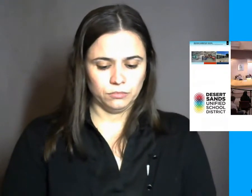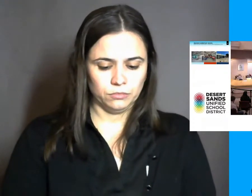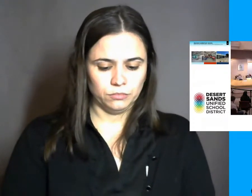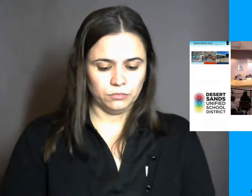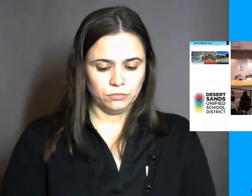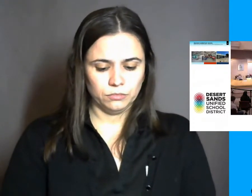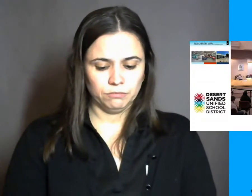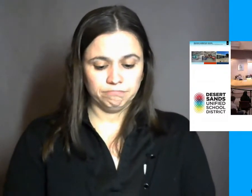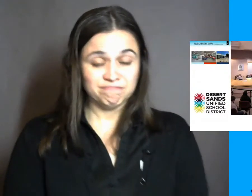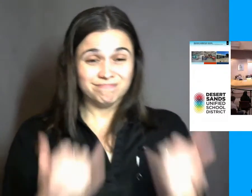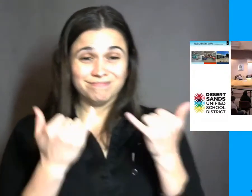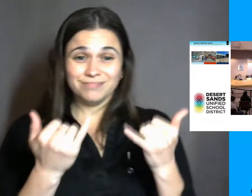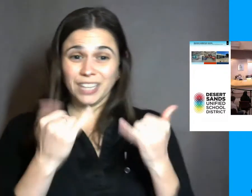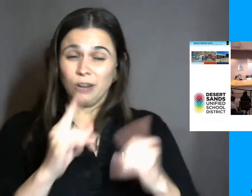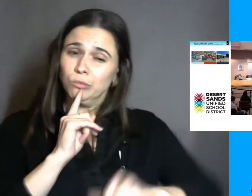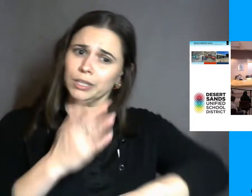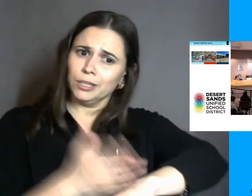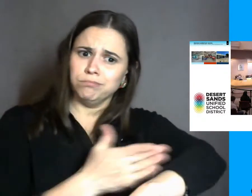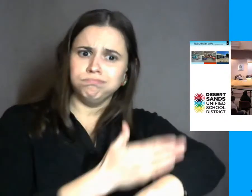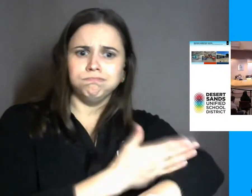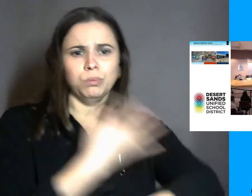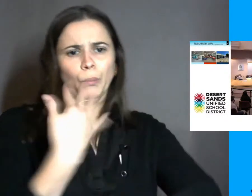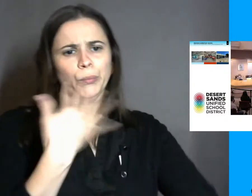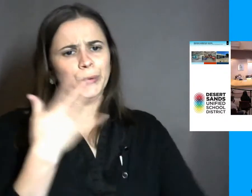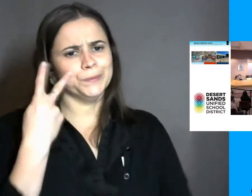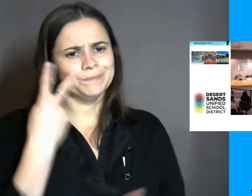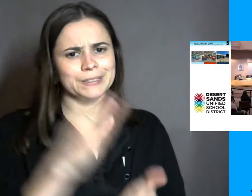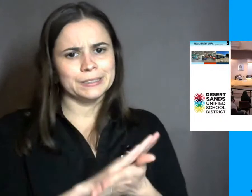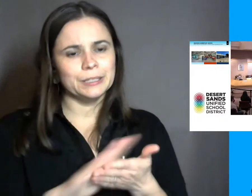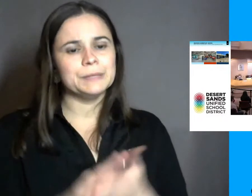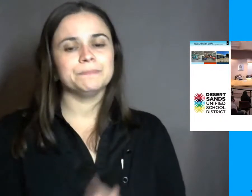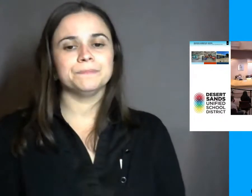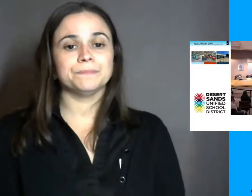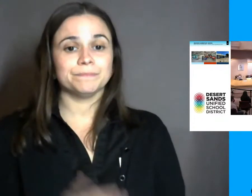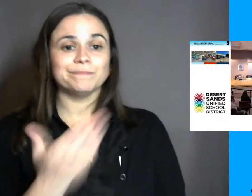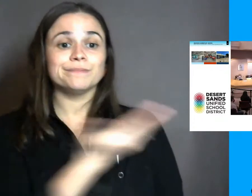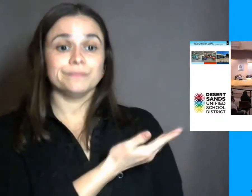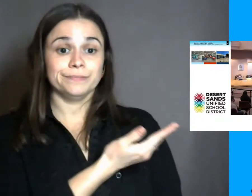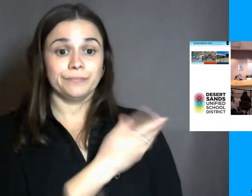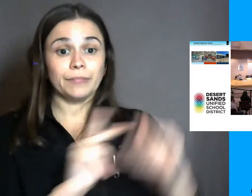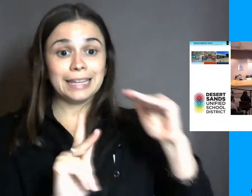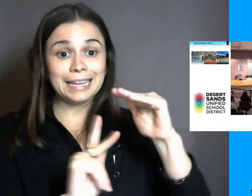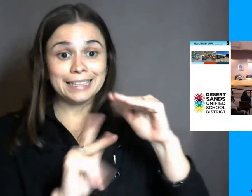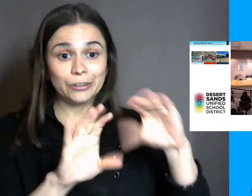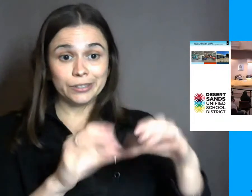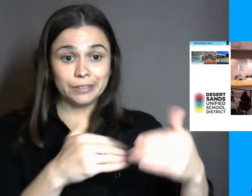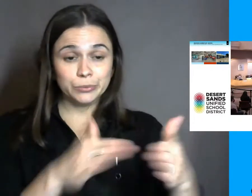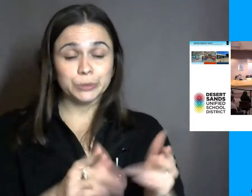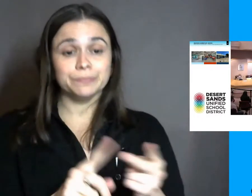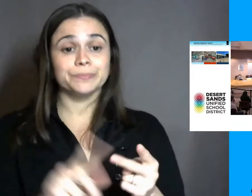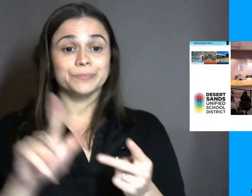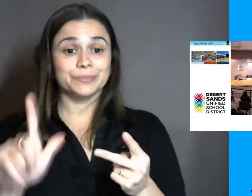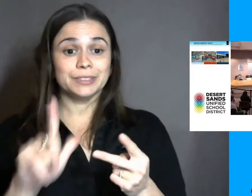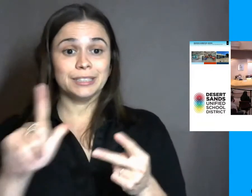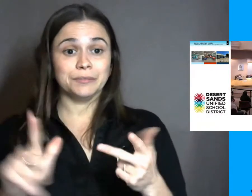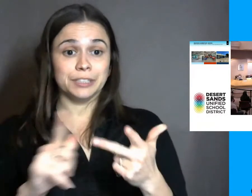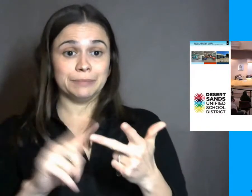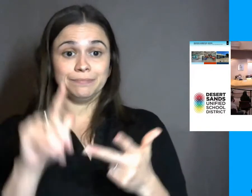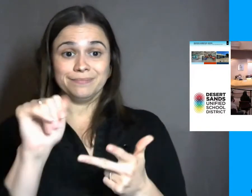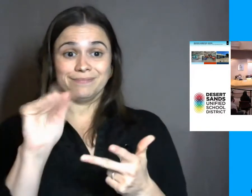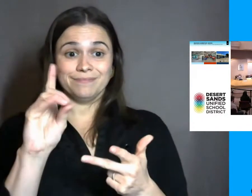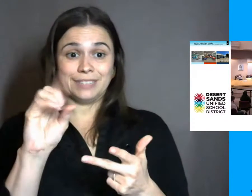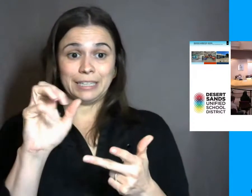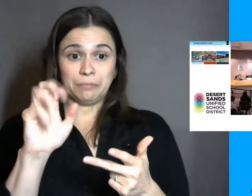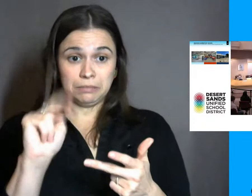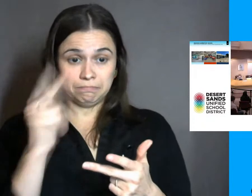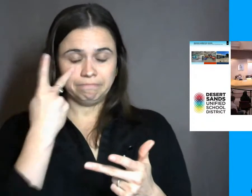now. There you can see the kindergarten classrooms, the library and administration. And you can see all those all just now starting to